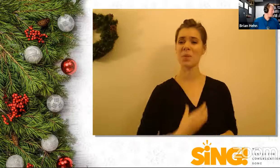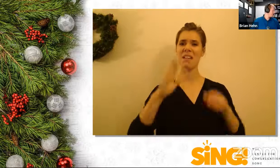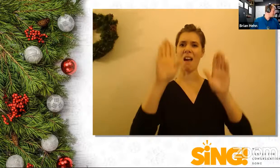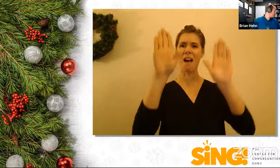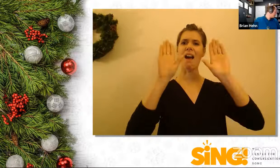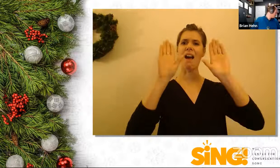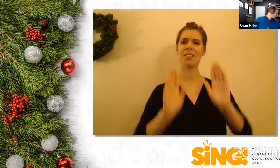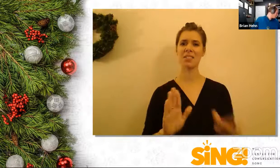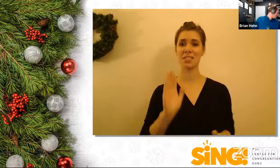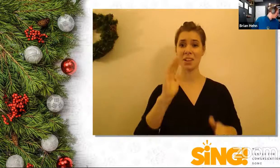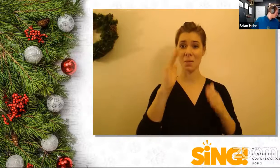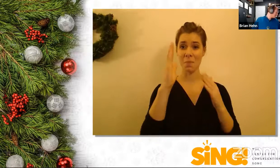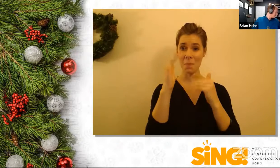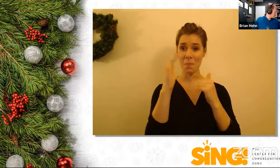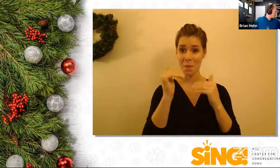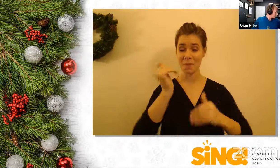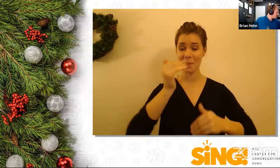All right.